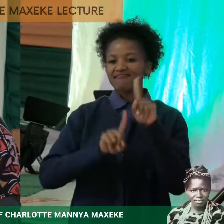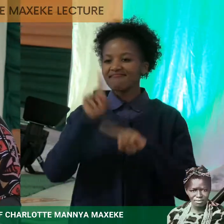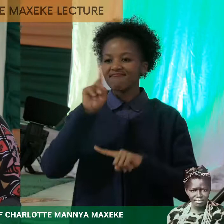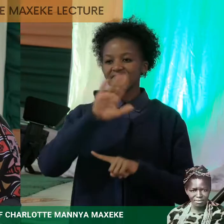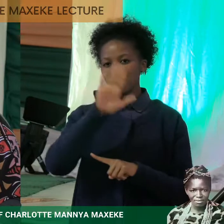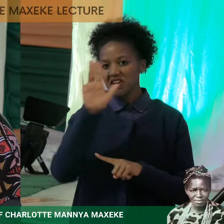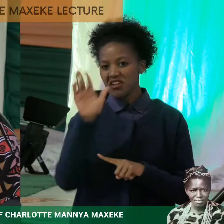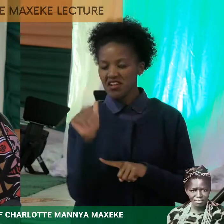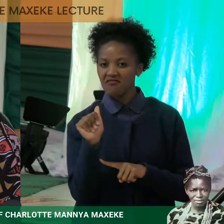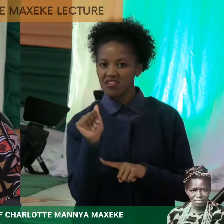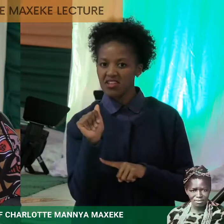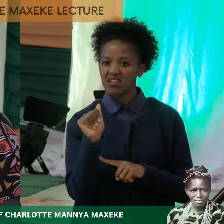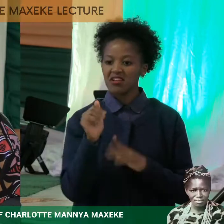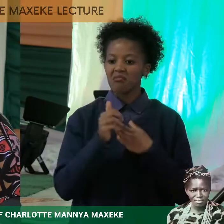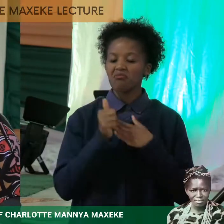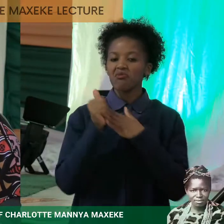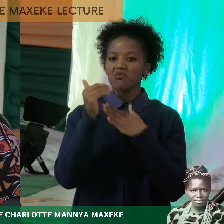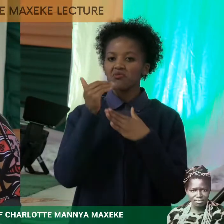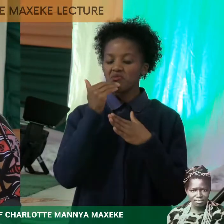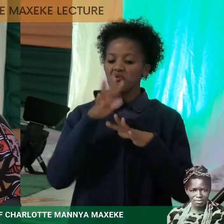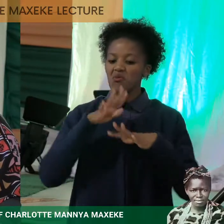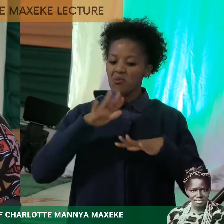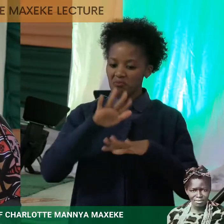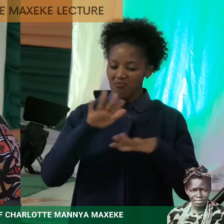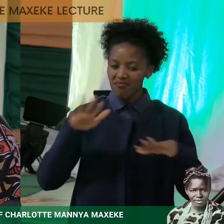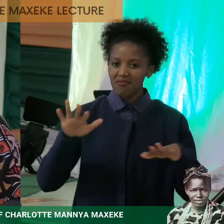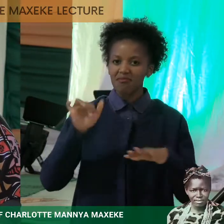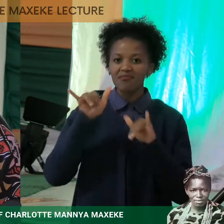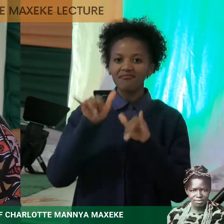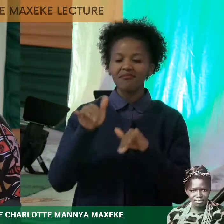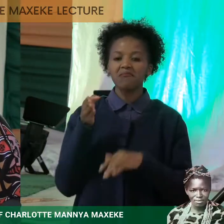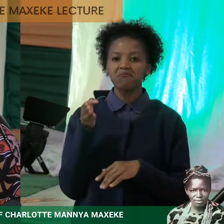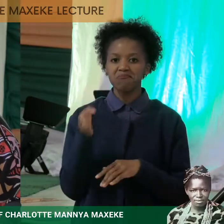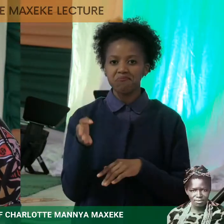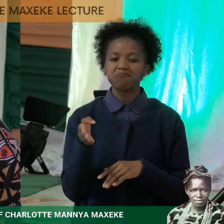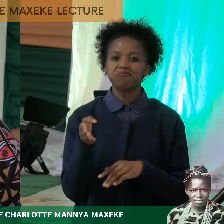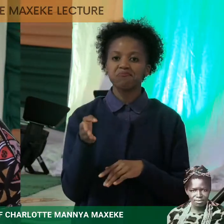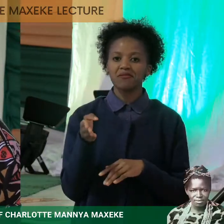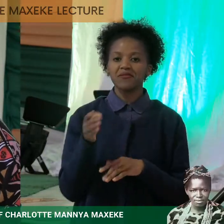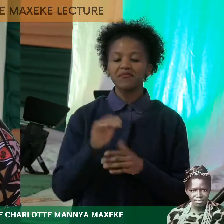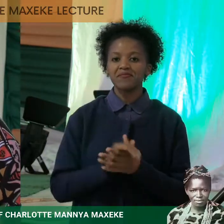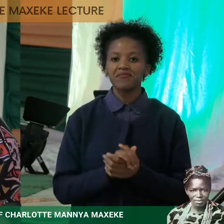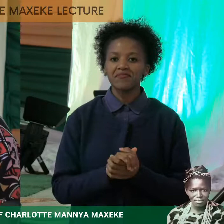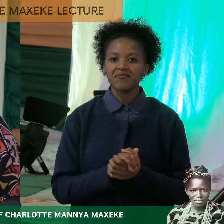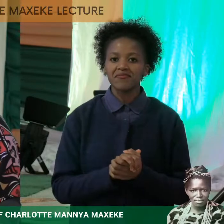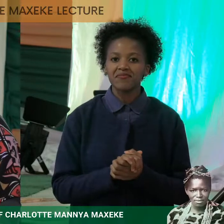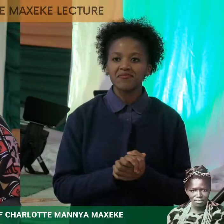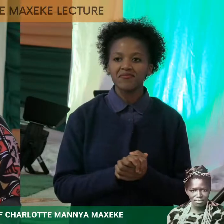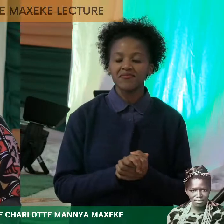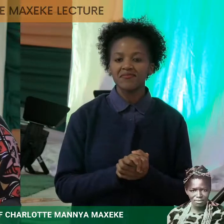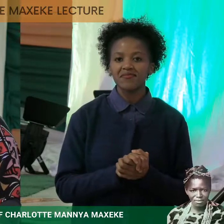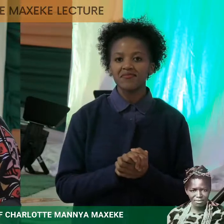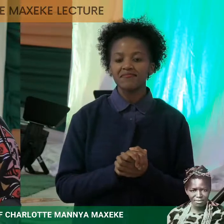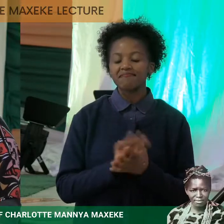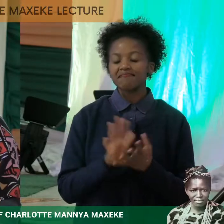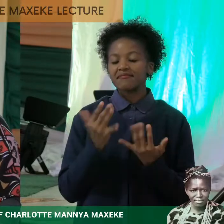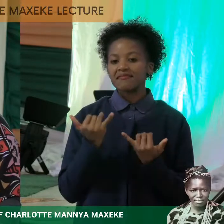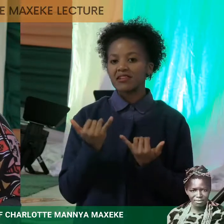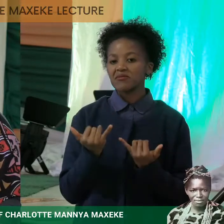its own citizens and representing a dynamic force in the global arena.